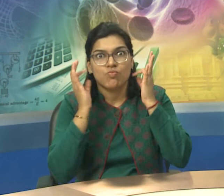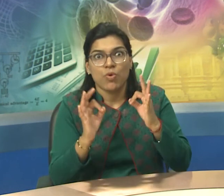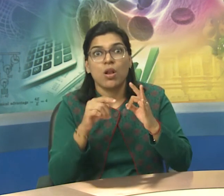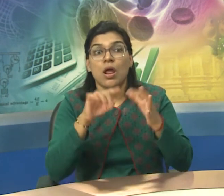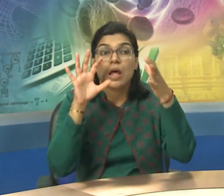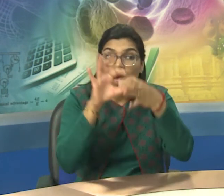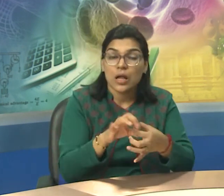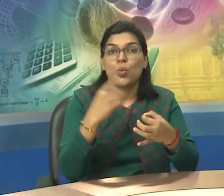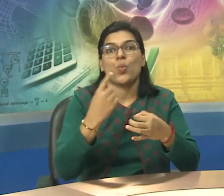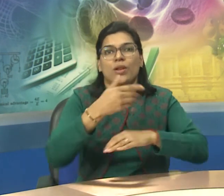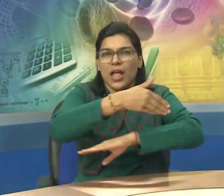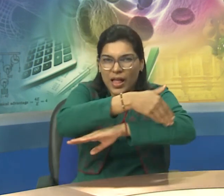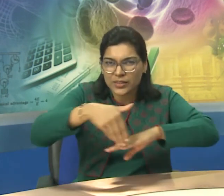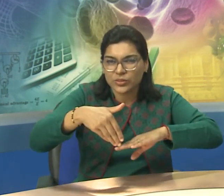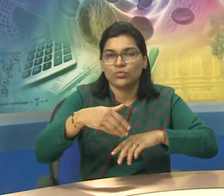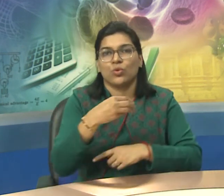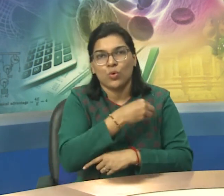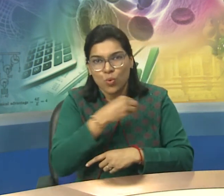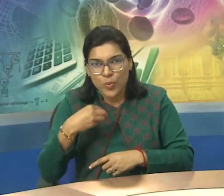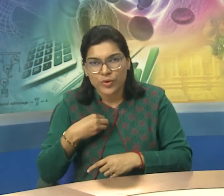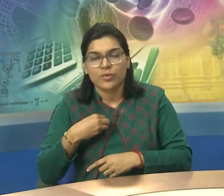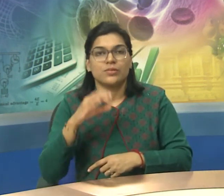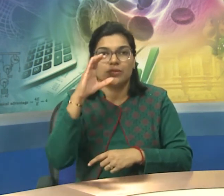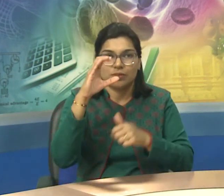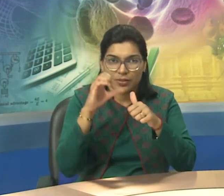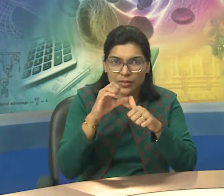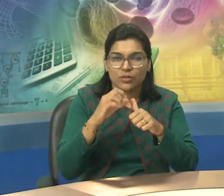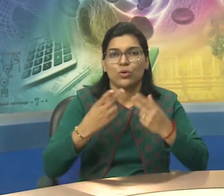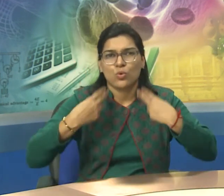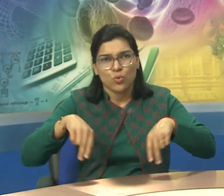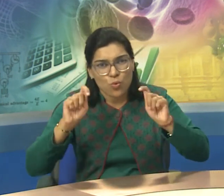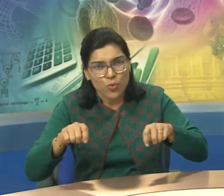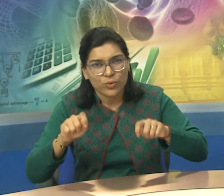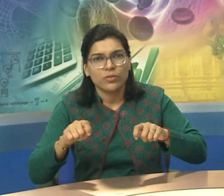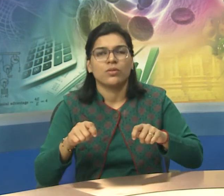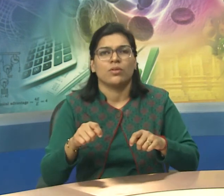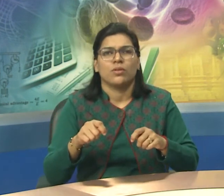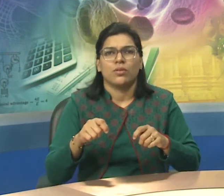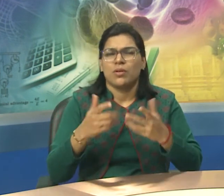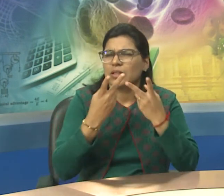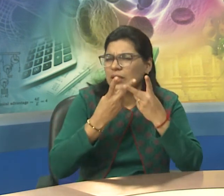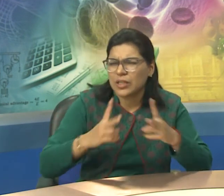are highly qualified, such as engineer, doctor, CA,